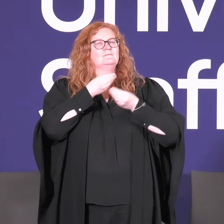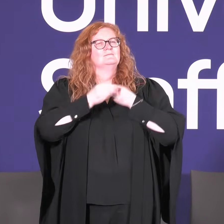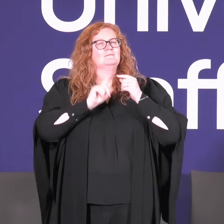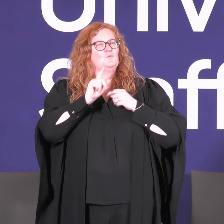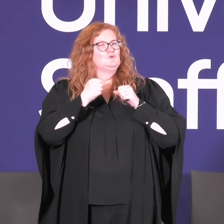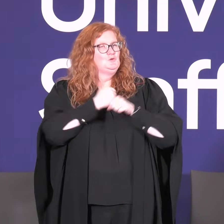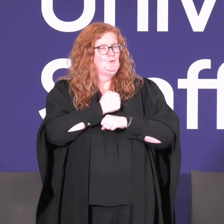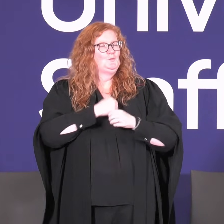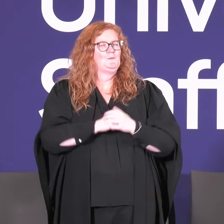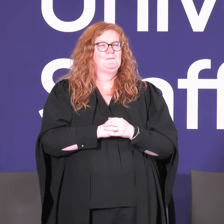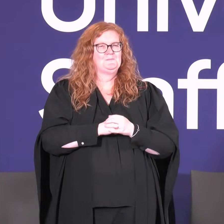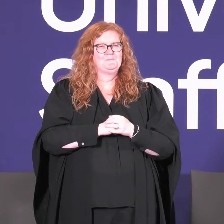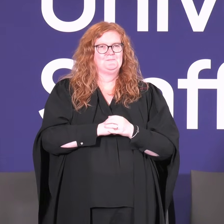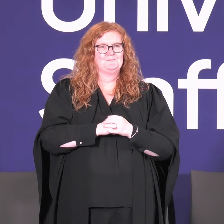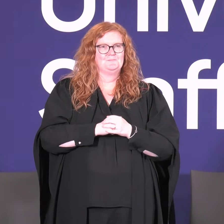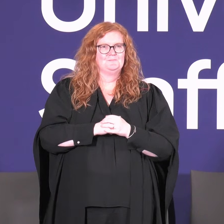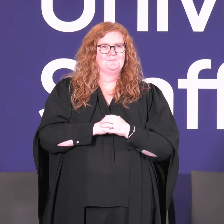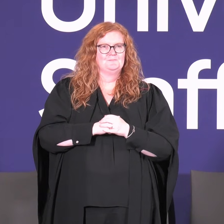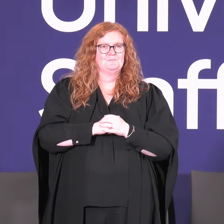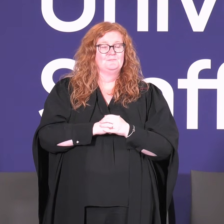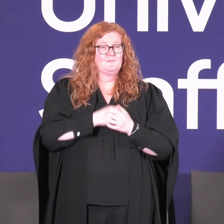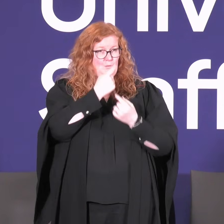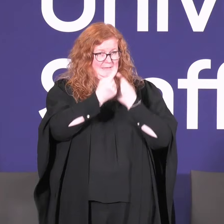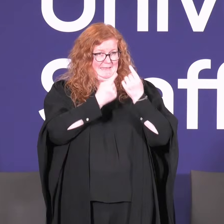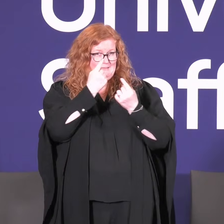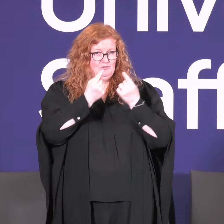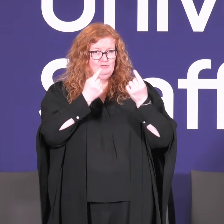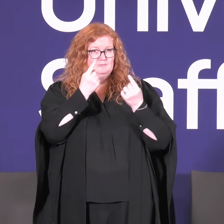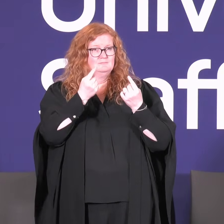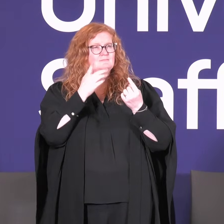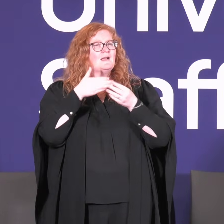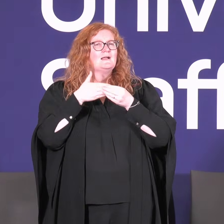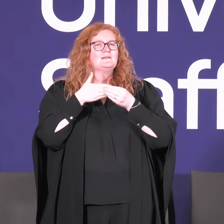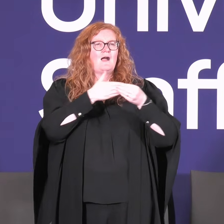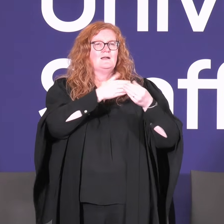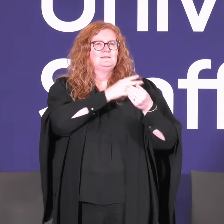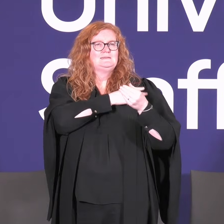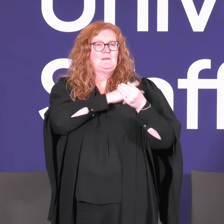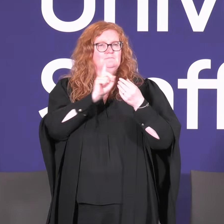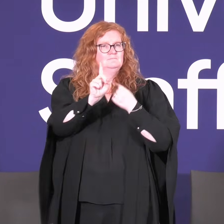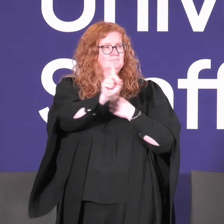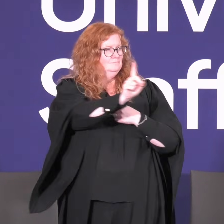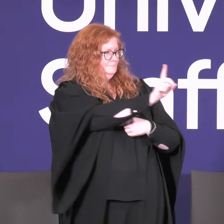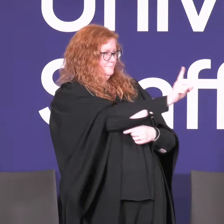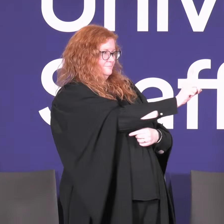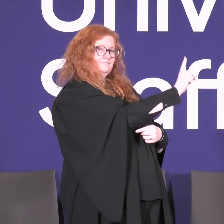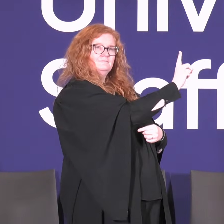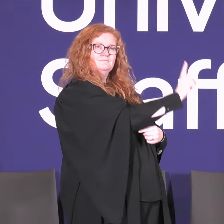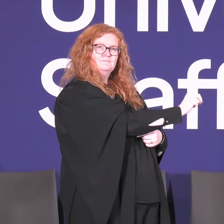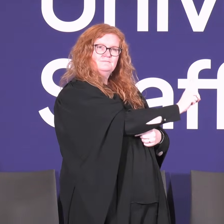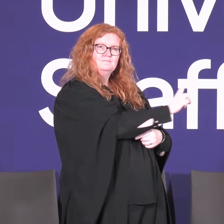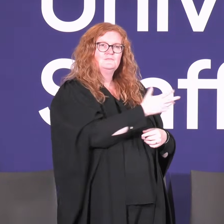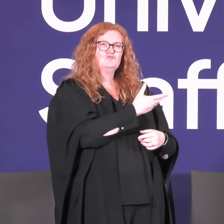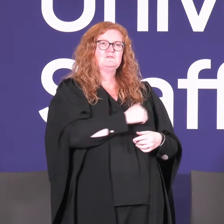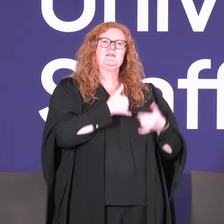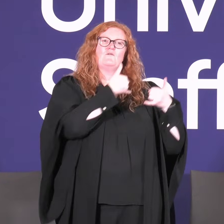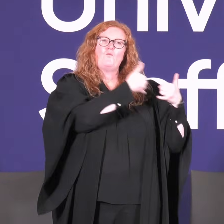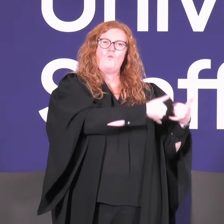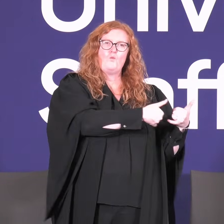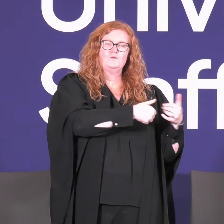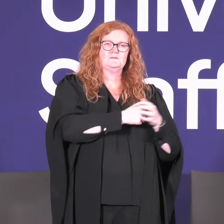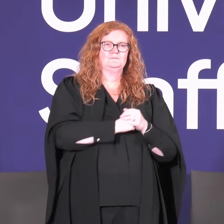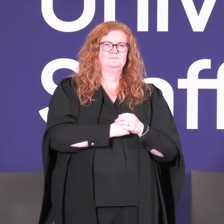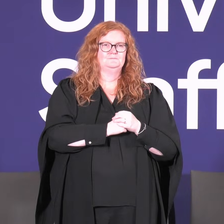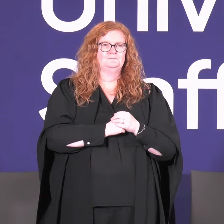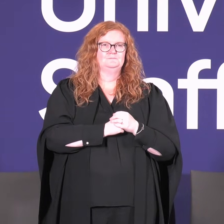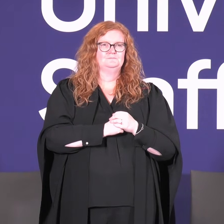do. Each of you will be guided by our team of ushers to come to the platform to receive your award.